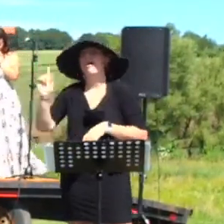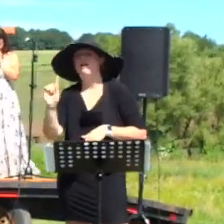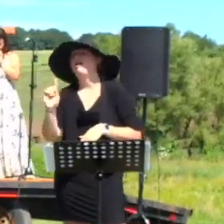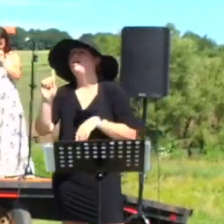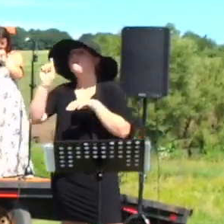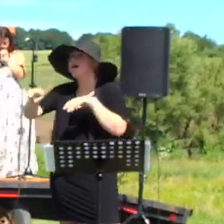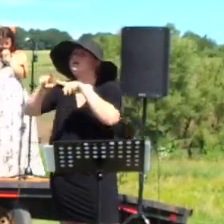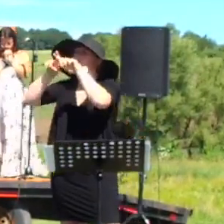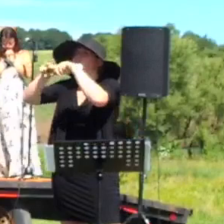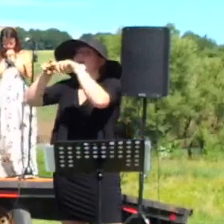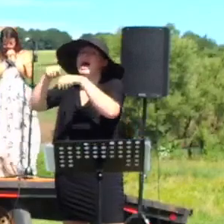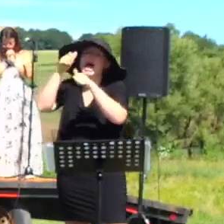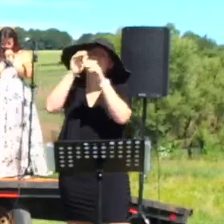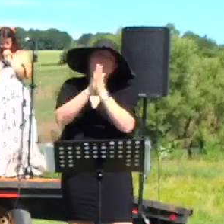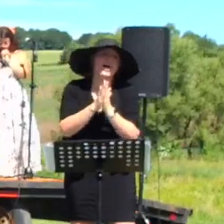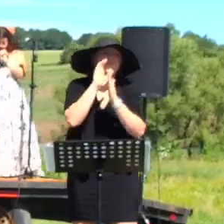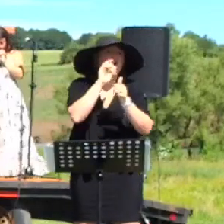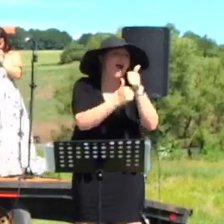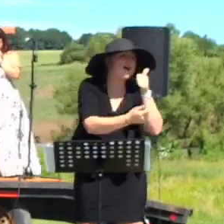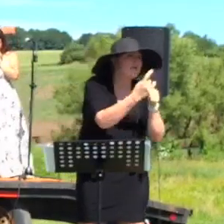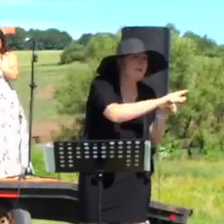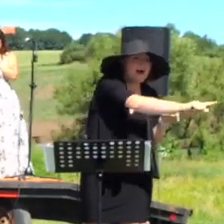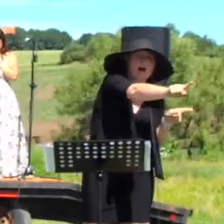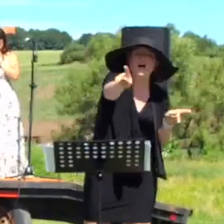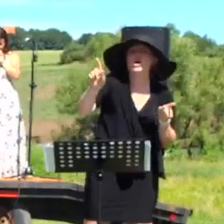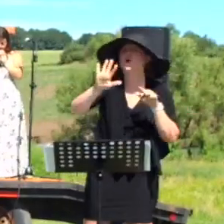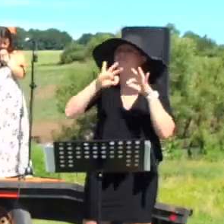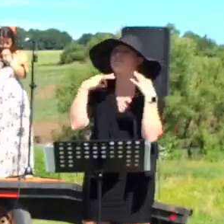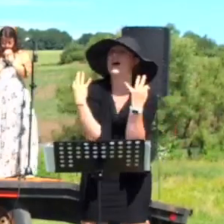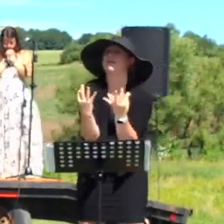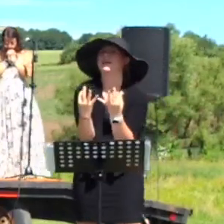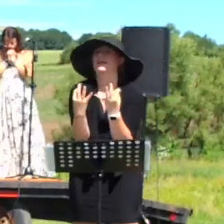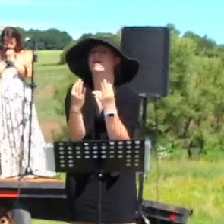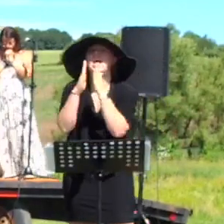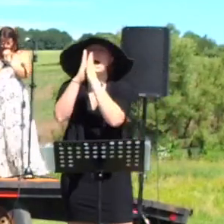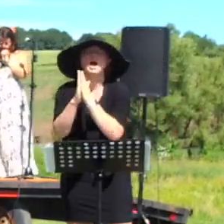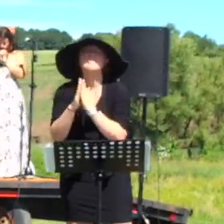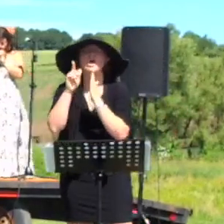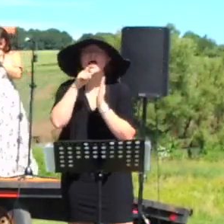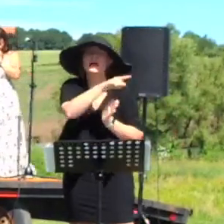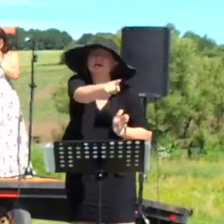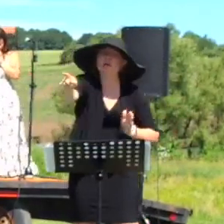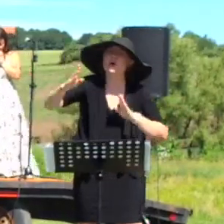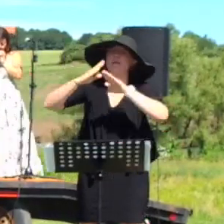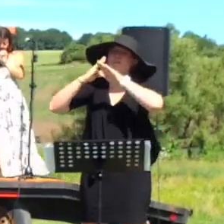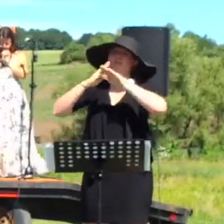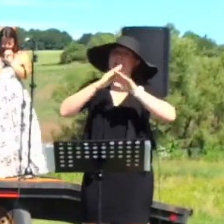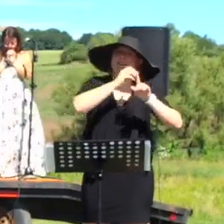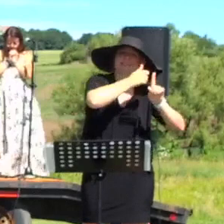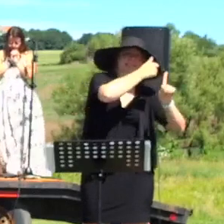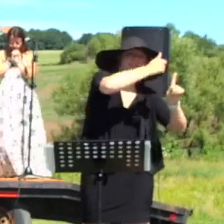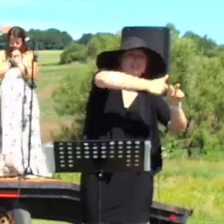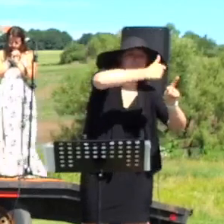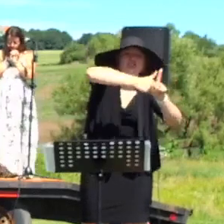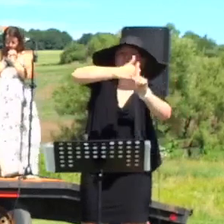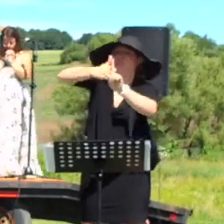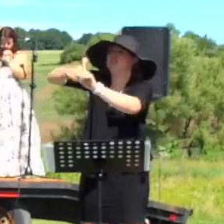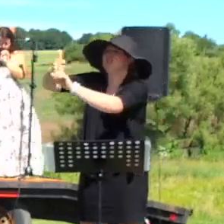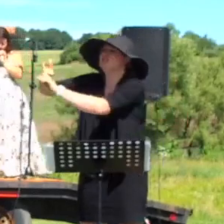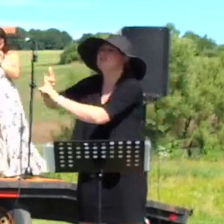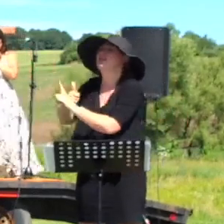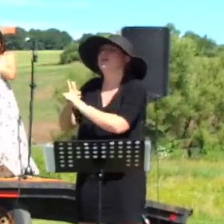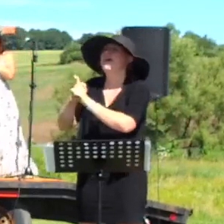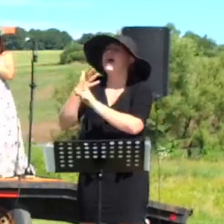here, their family. Lord God, I ask that you just protect them and you just guide them to a